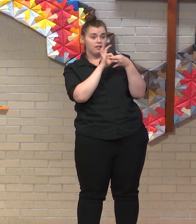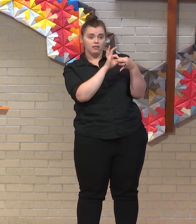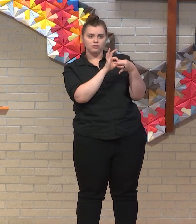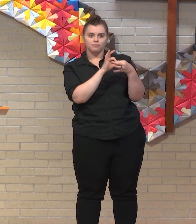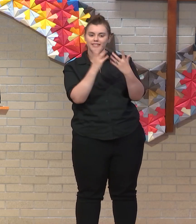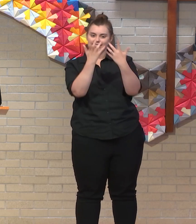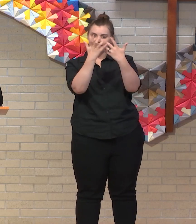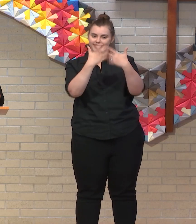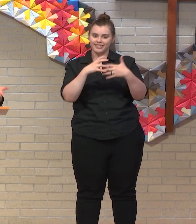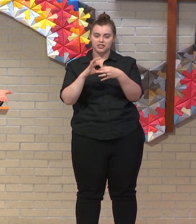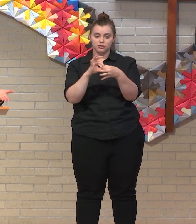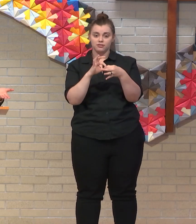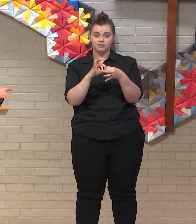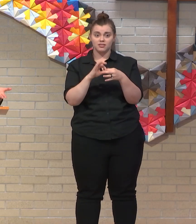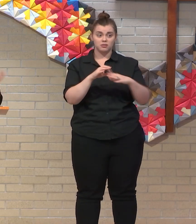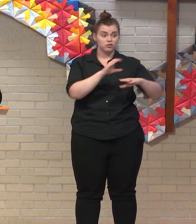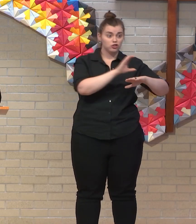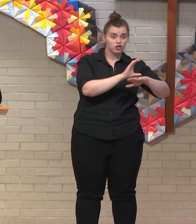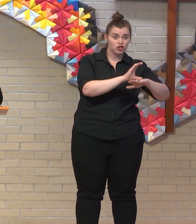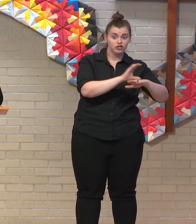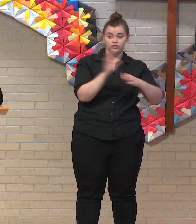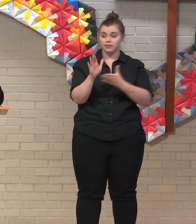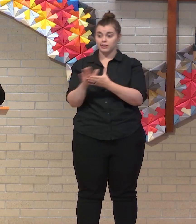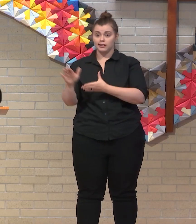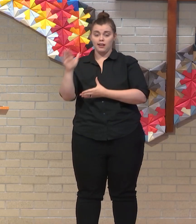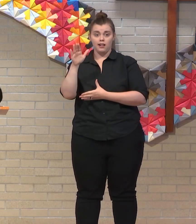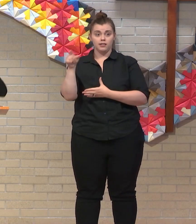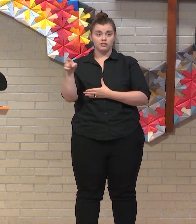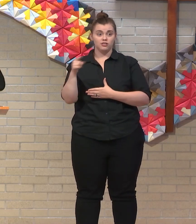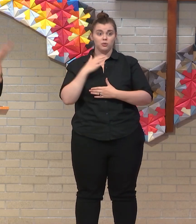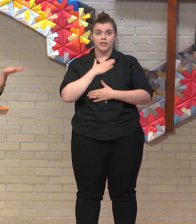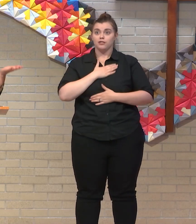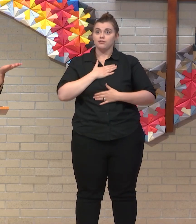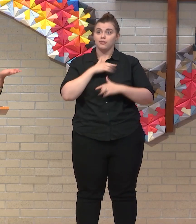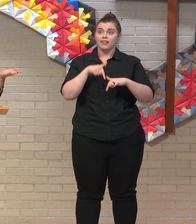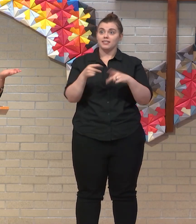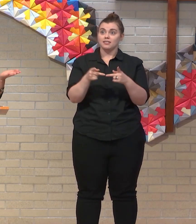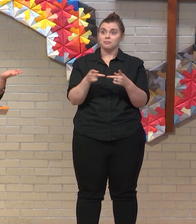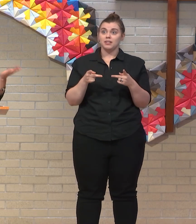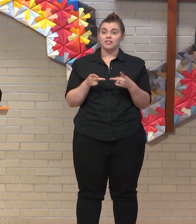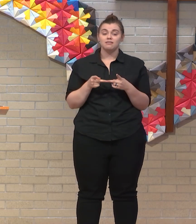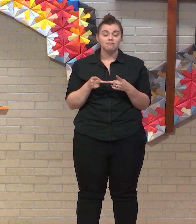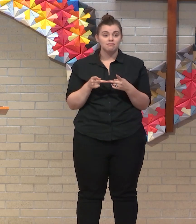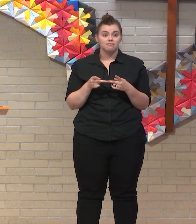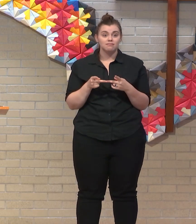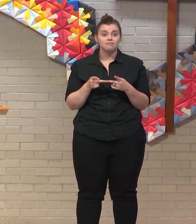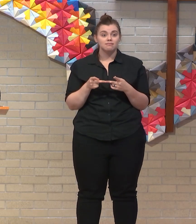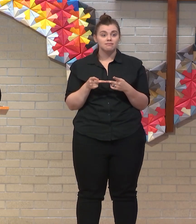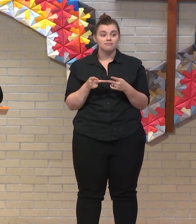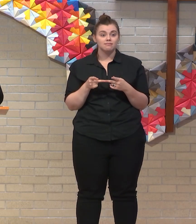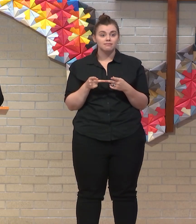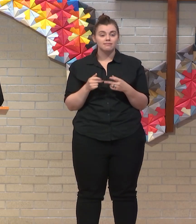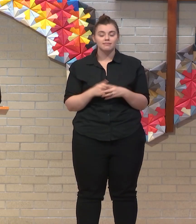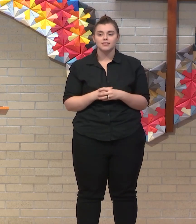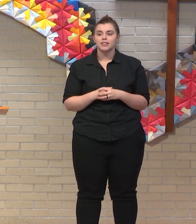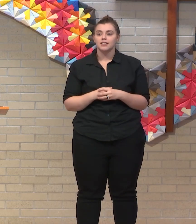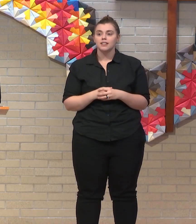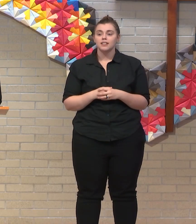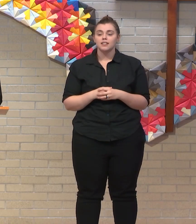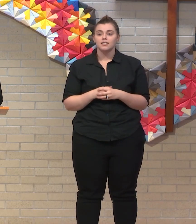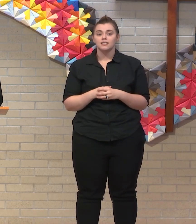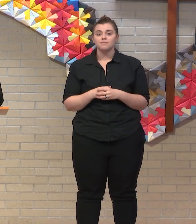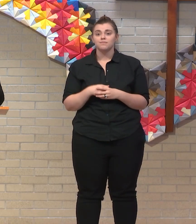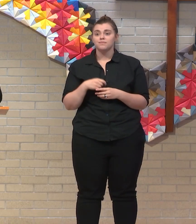synergistic. Neither the church nor the college would enjoy this beautiful sanctuary, or the